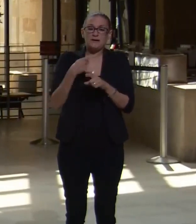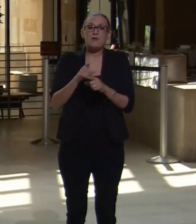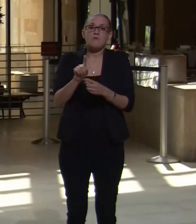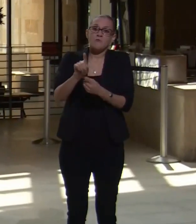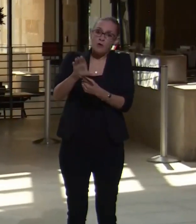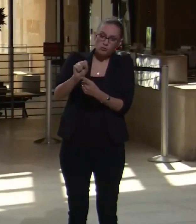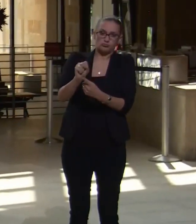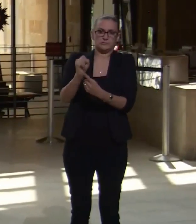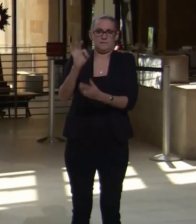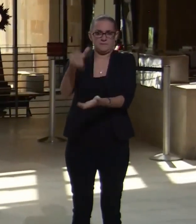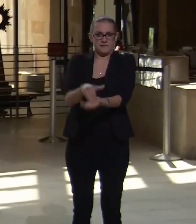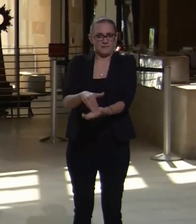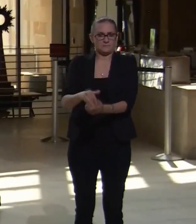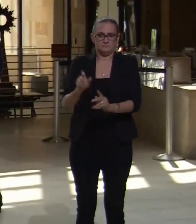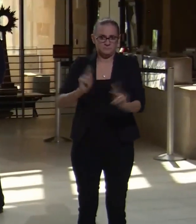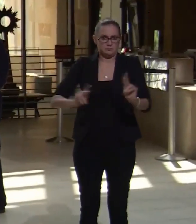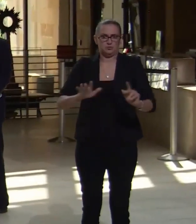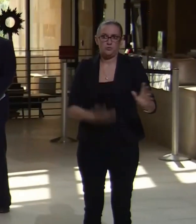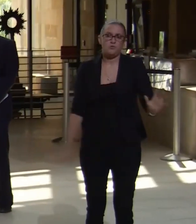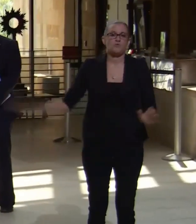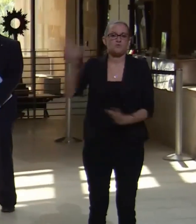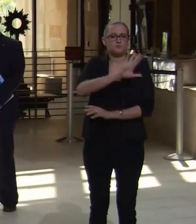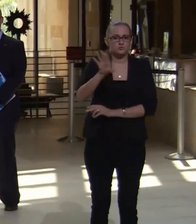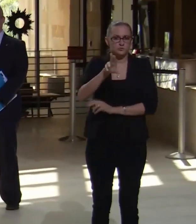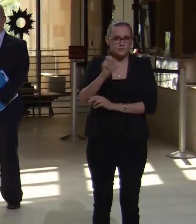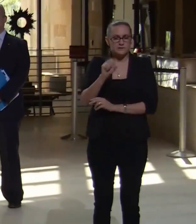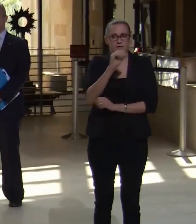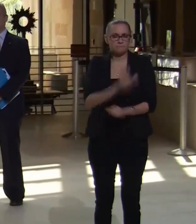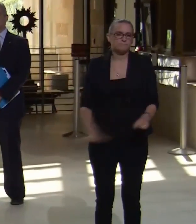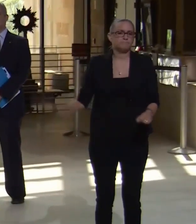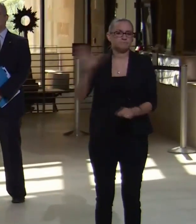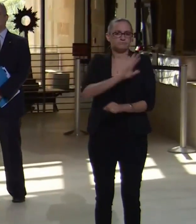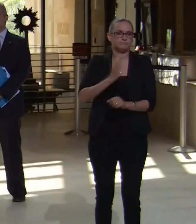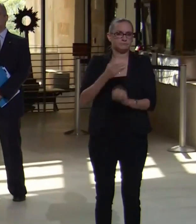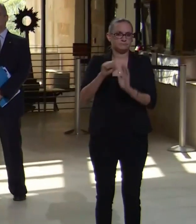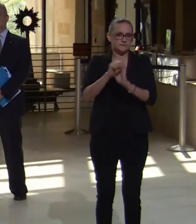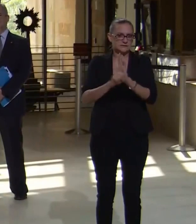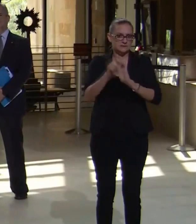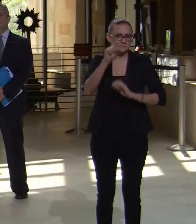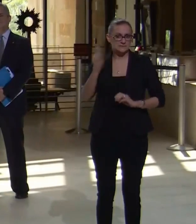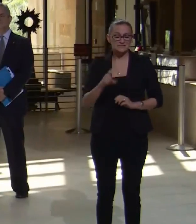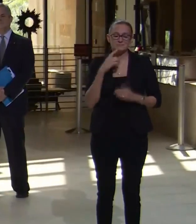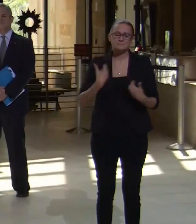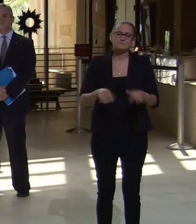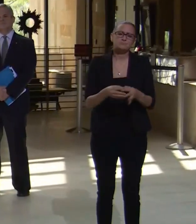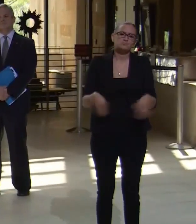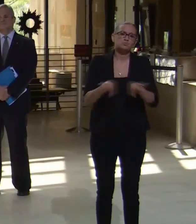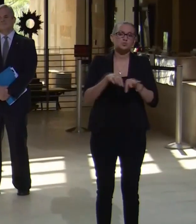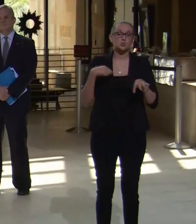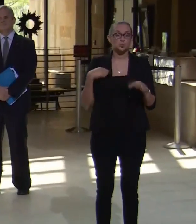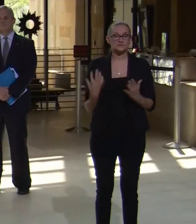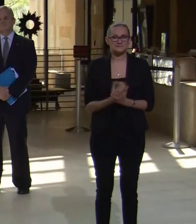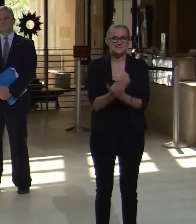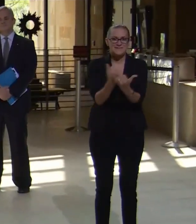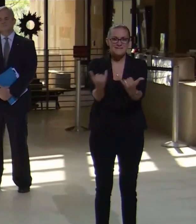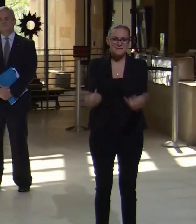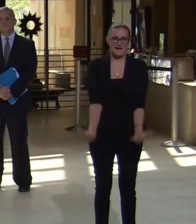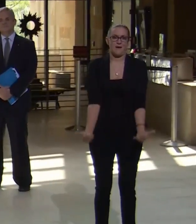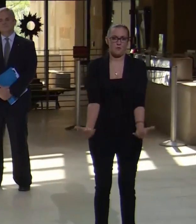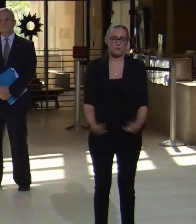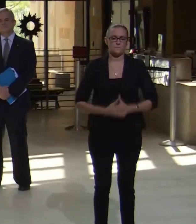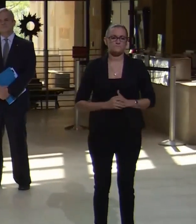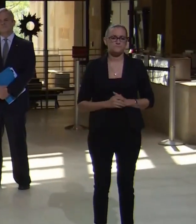saving hundreds of thousands of people across the United States and across our state of Texas. And it's critical that we do this right now.